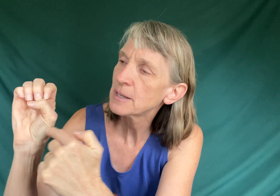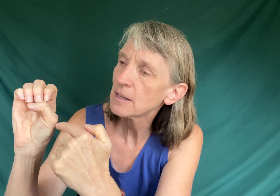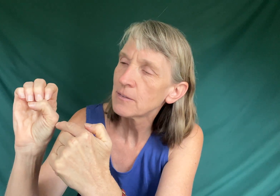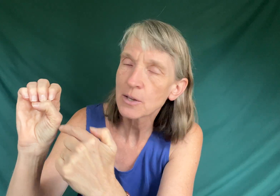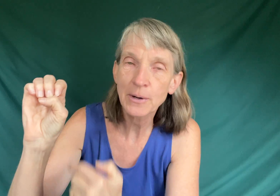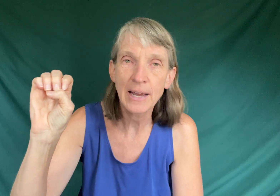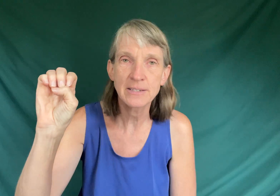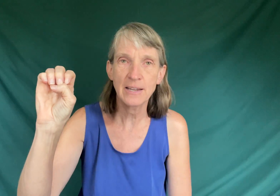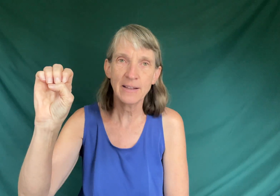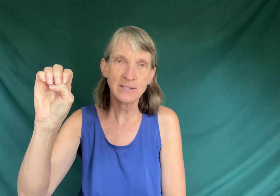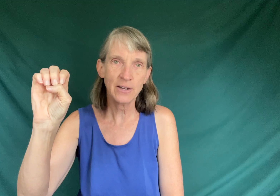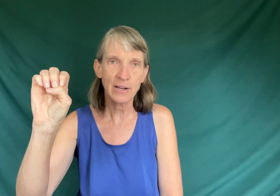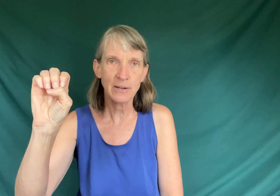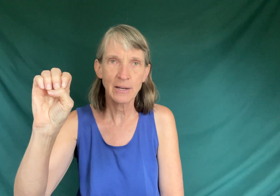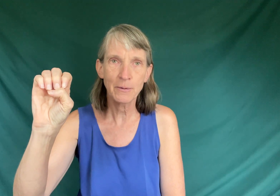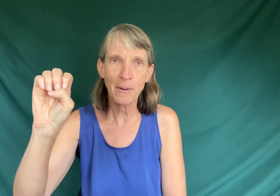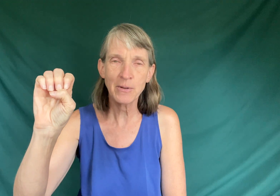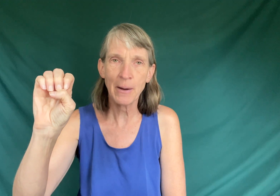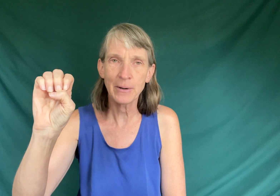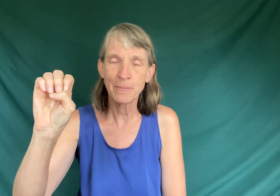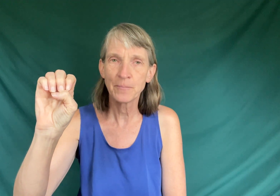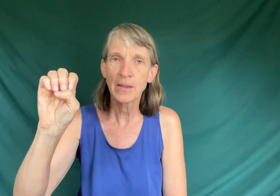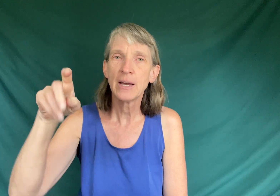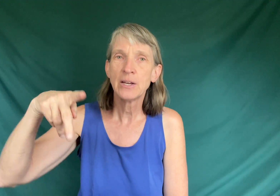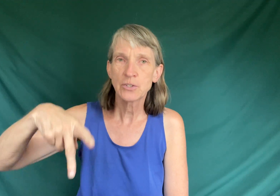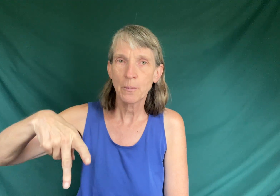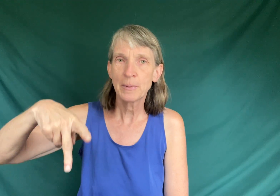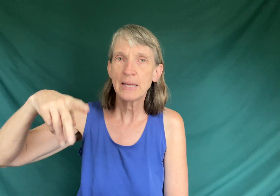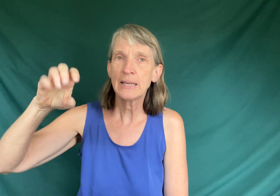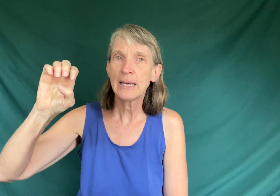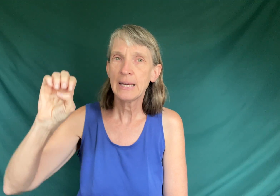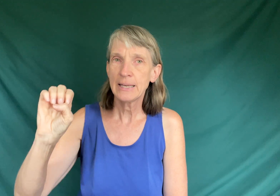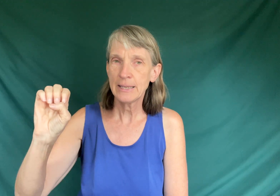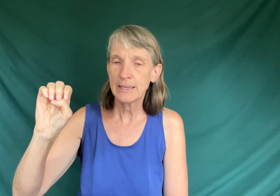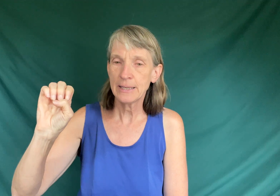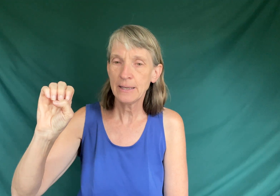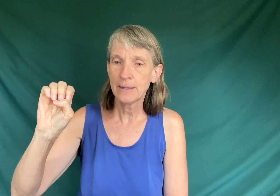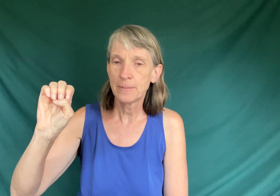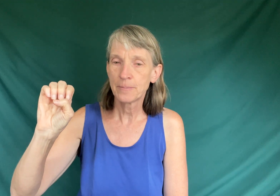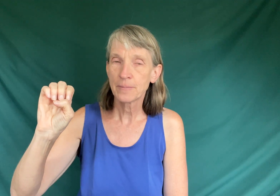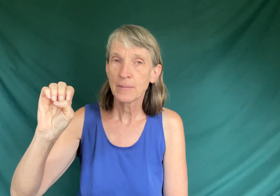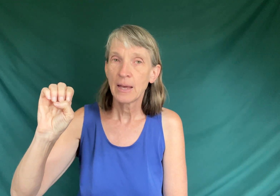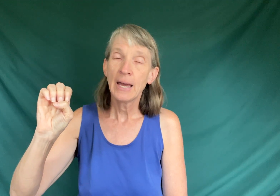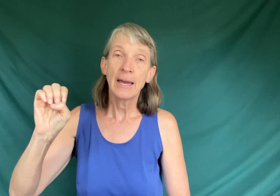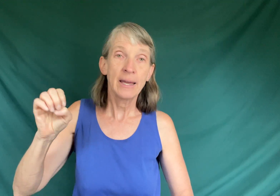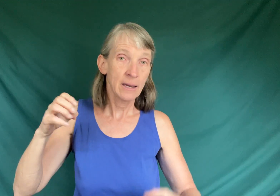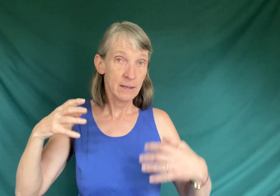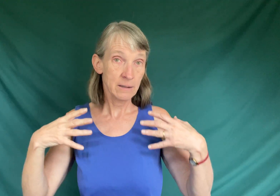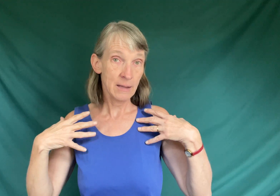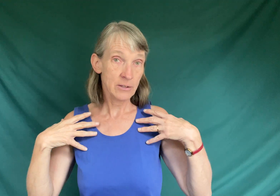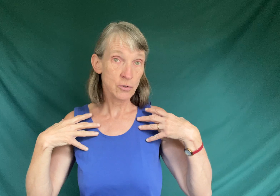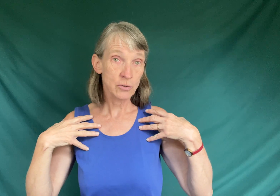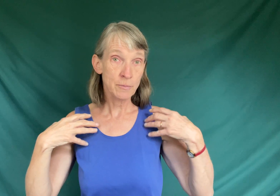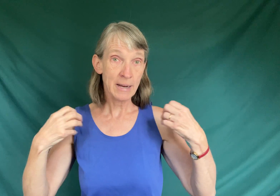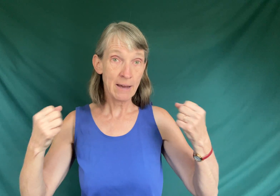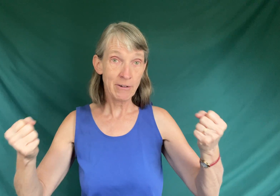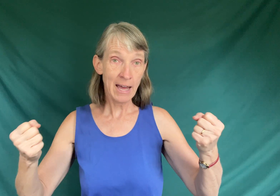of a lowercase e. That's how you can remember that one. So P-E. And a lot of schools you might have